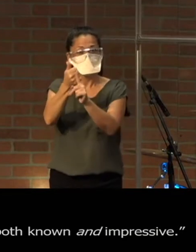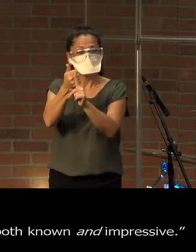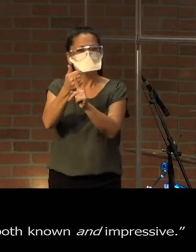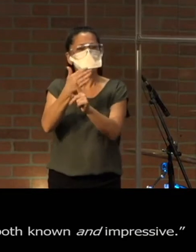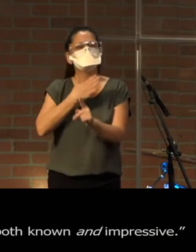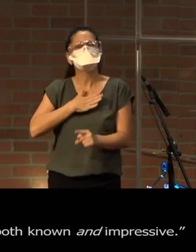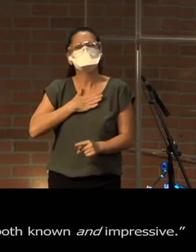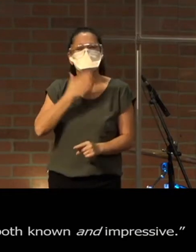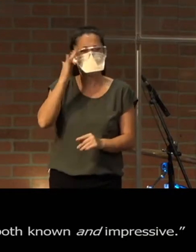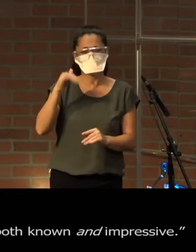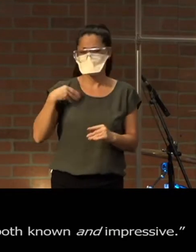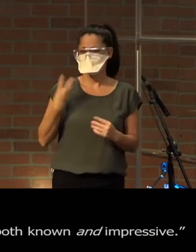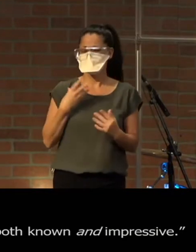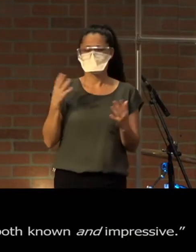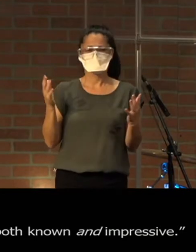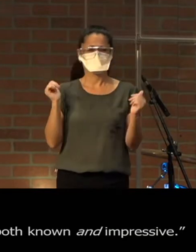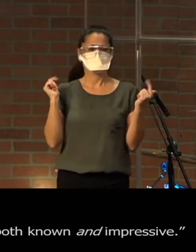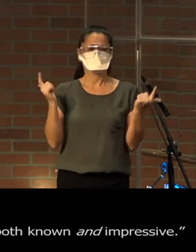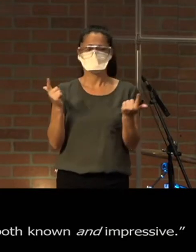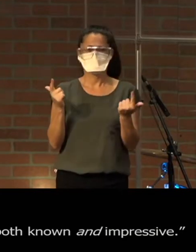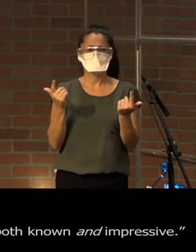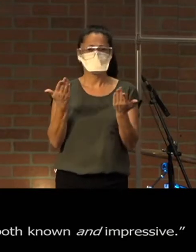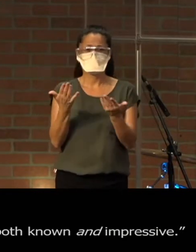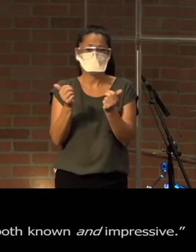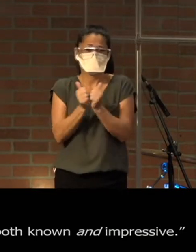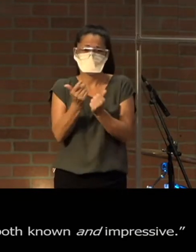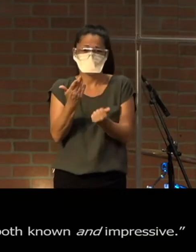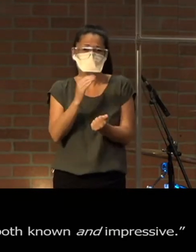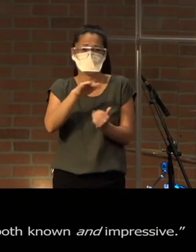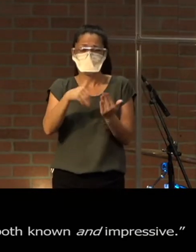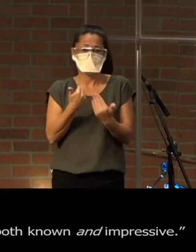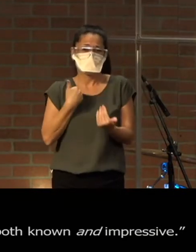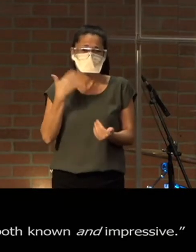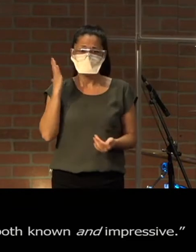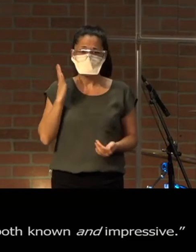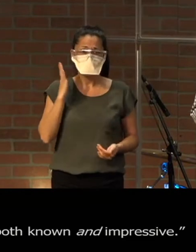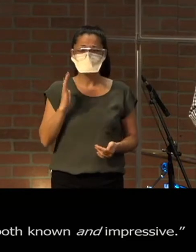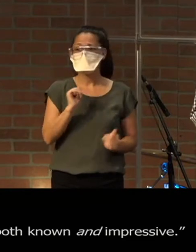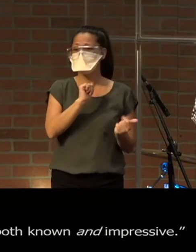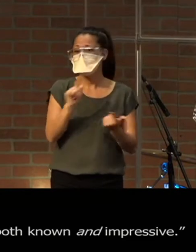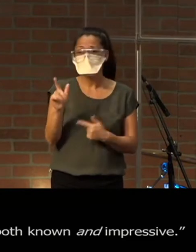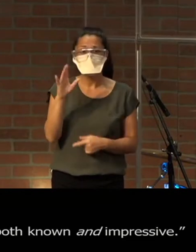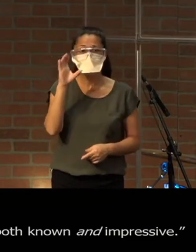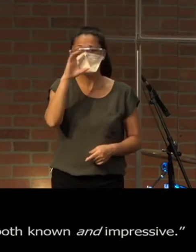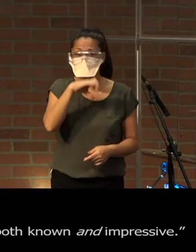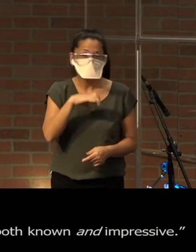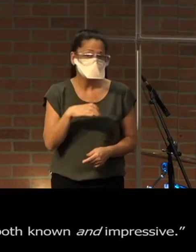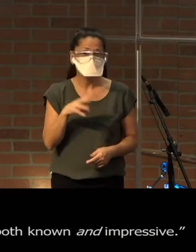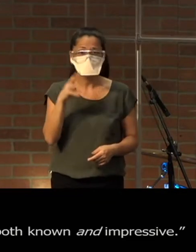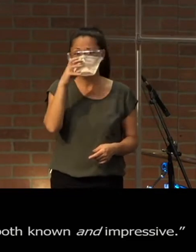you. We all have pasts. We're all weird. We all say regrettable